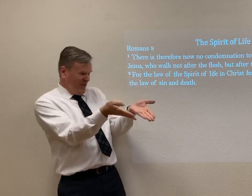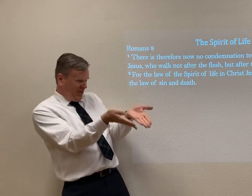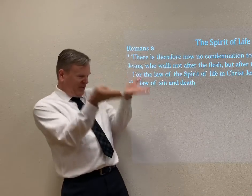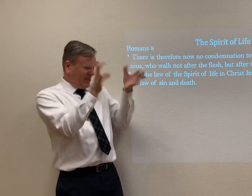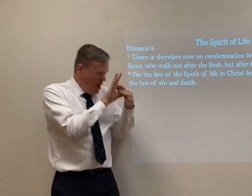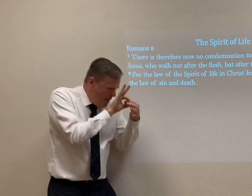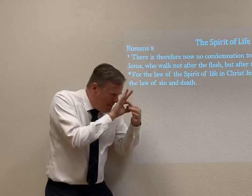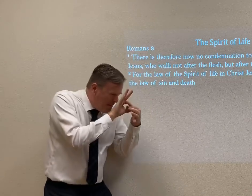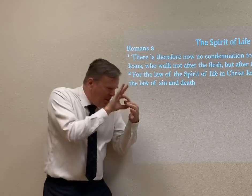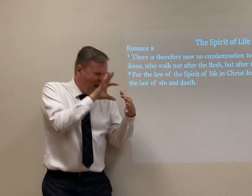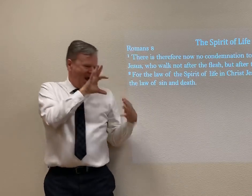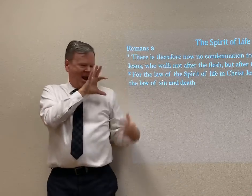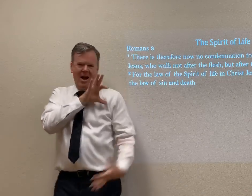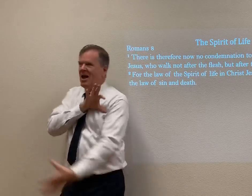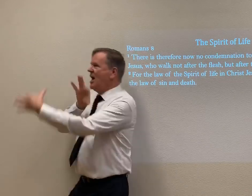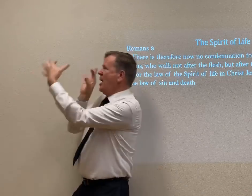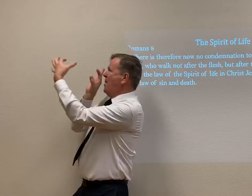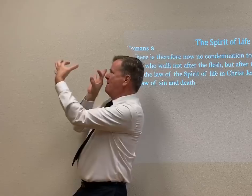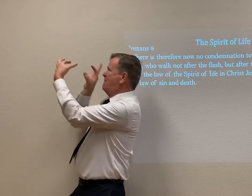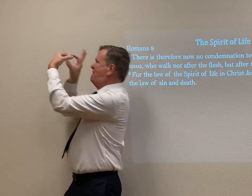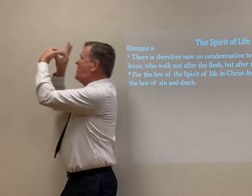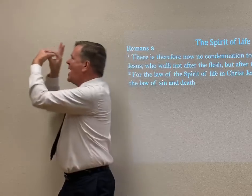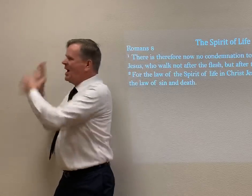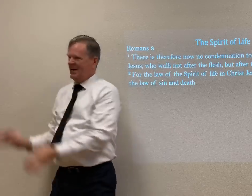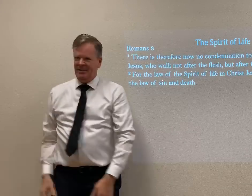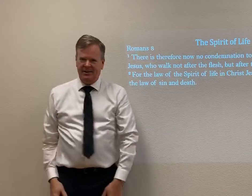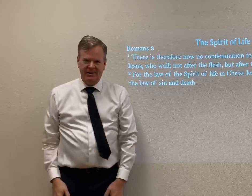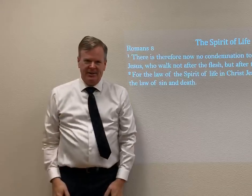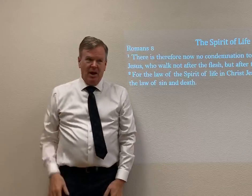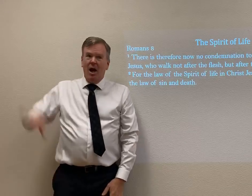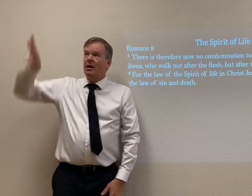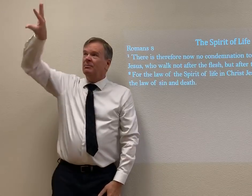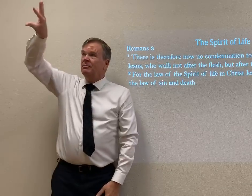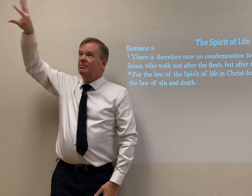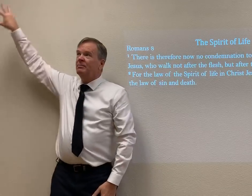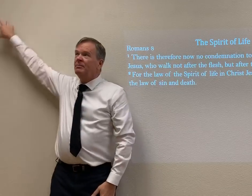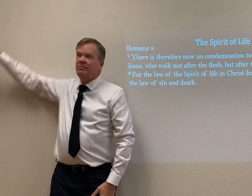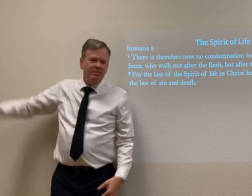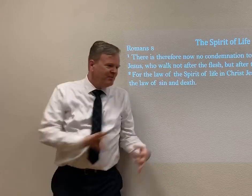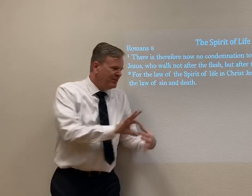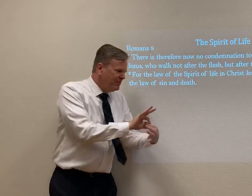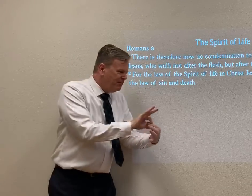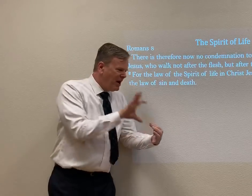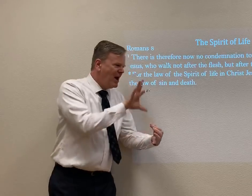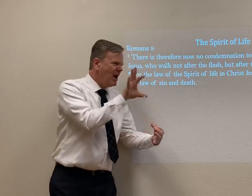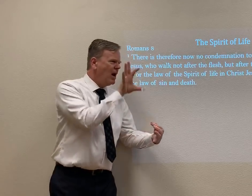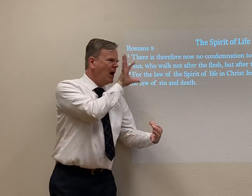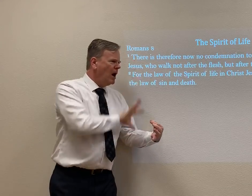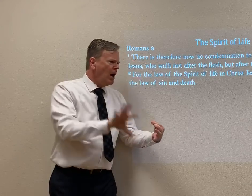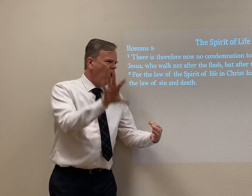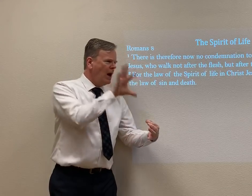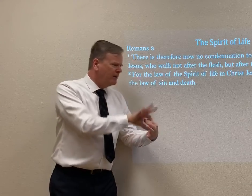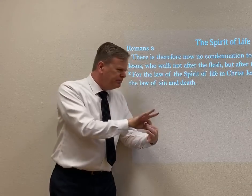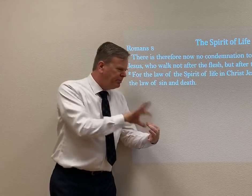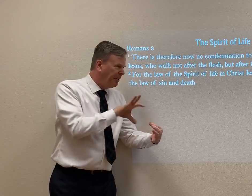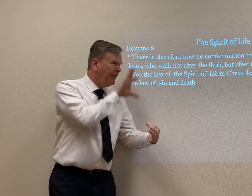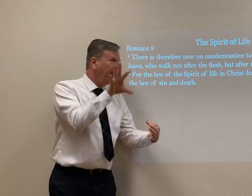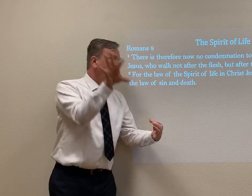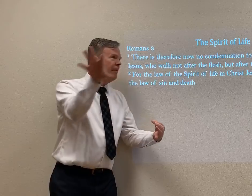of sin and death. I'm no longer bound to these things. Because without the Spirit of life in